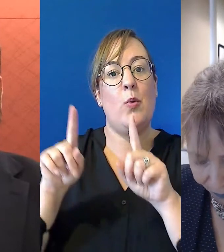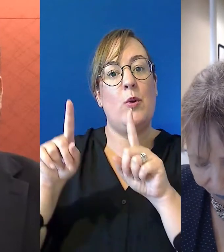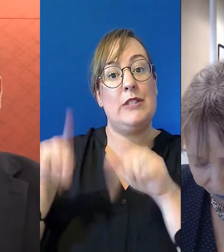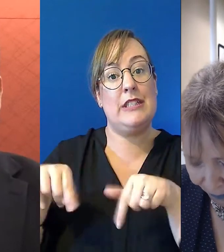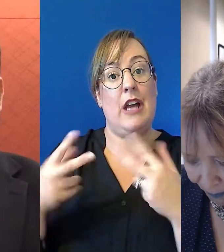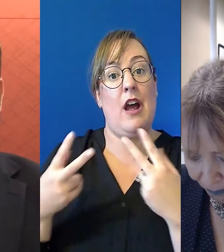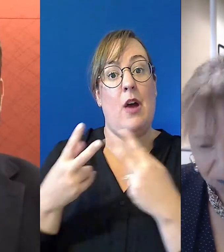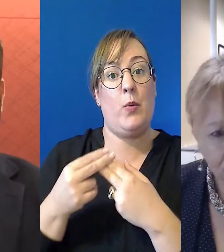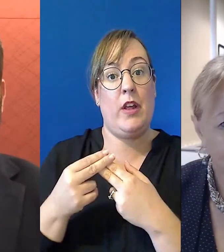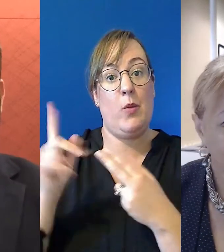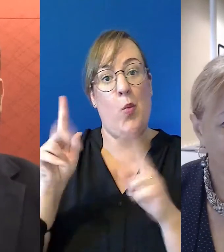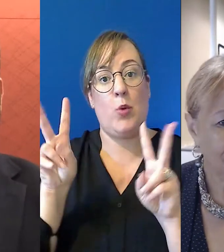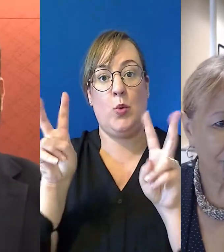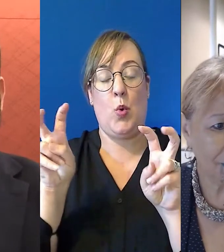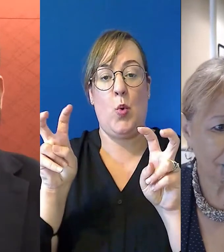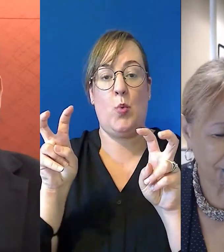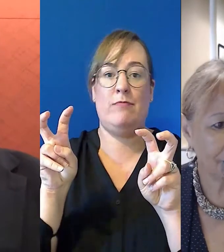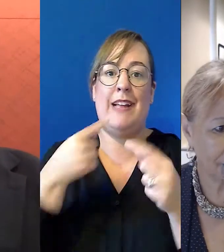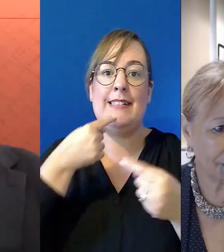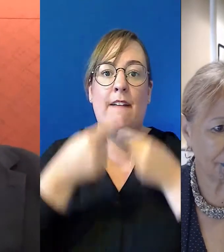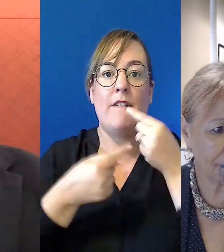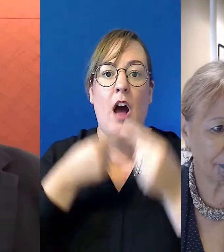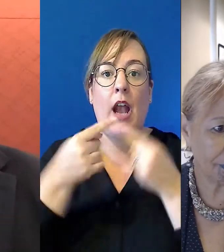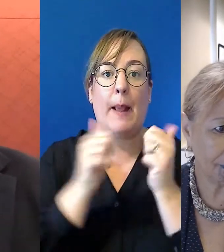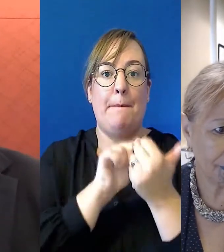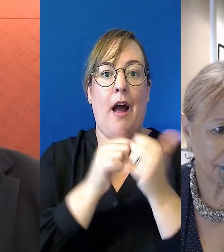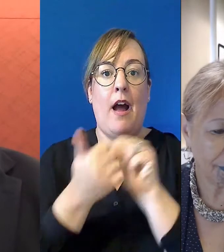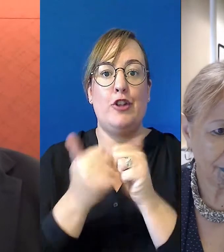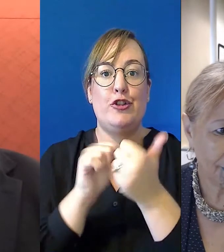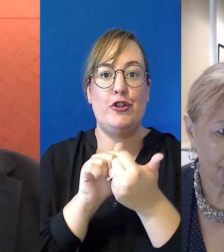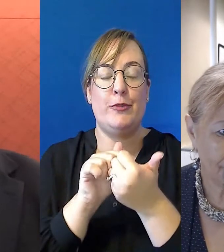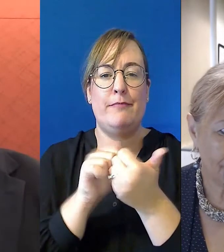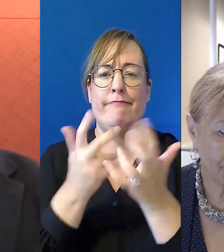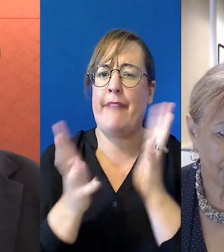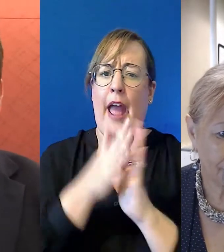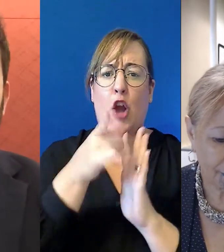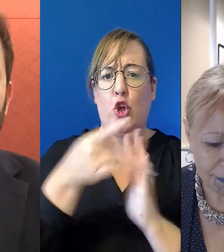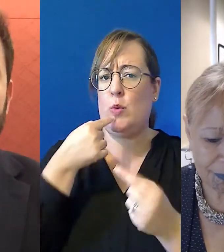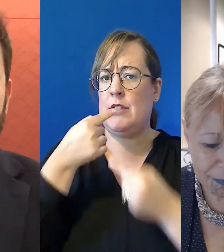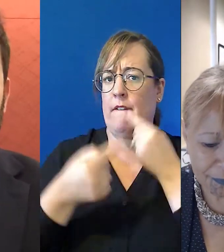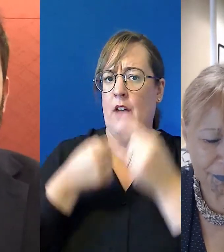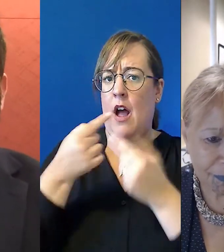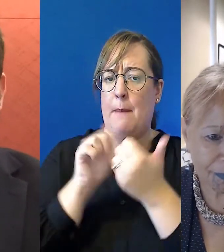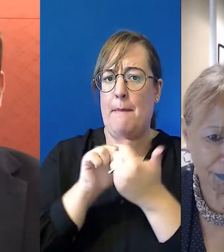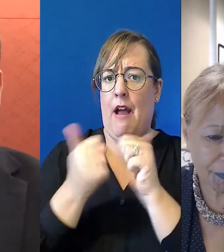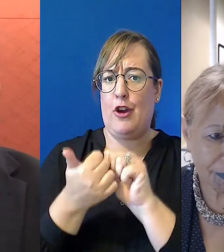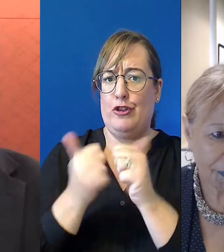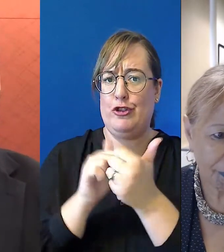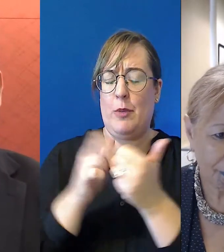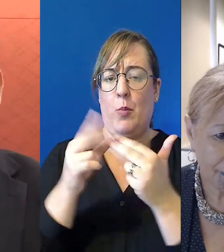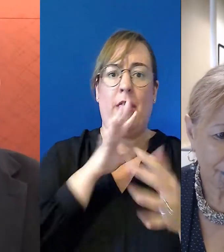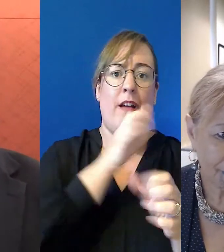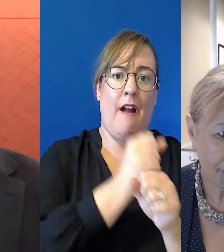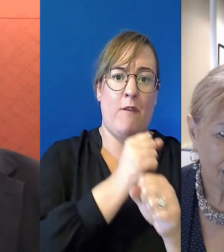what this session's called, defining partnerships. How do you define partnerships between particularly governments and